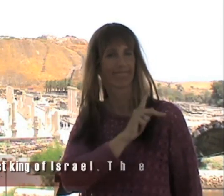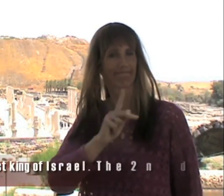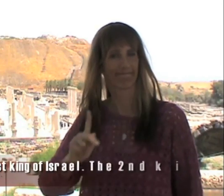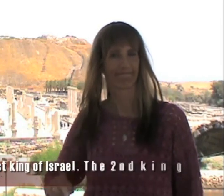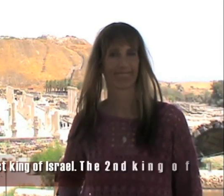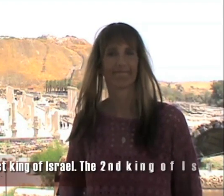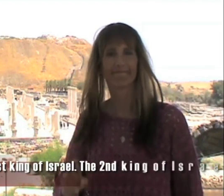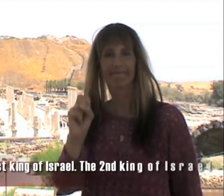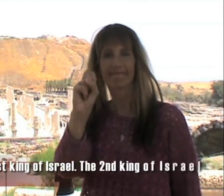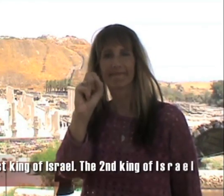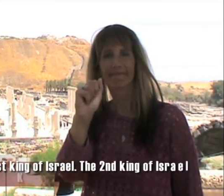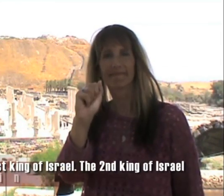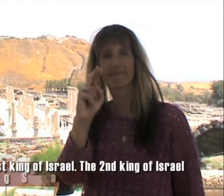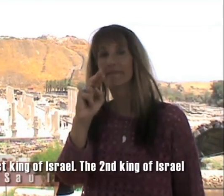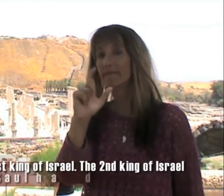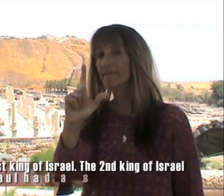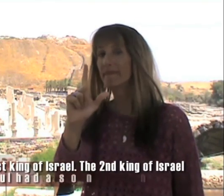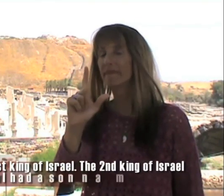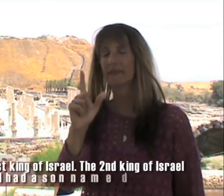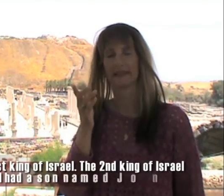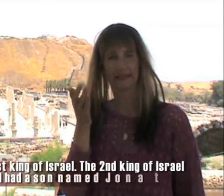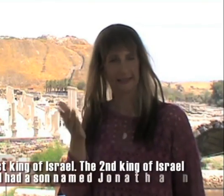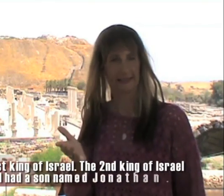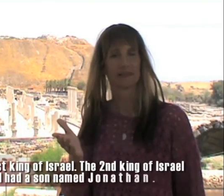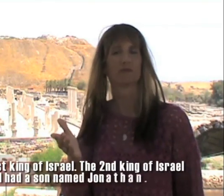king of Israel was who? It was Saul.